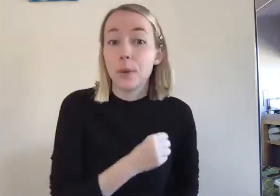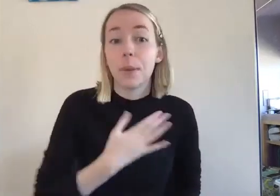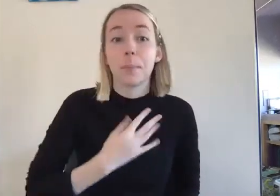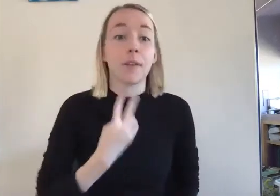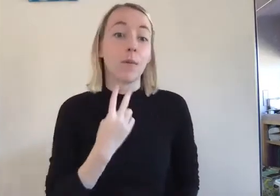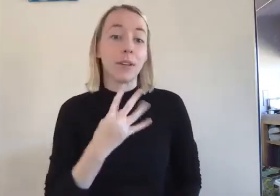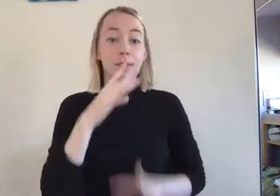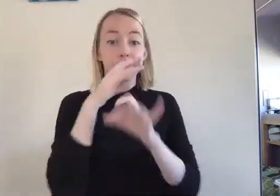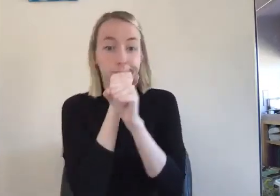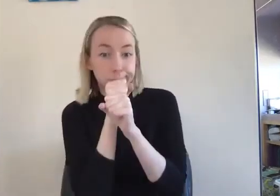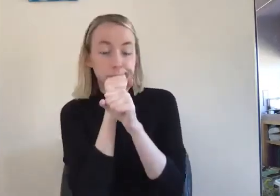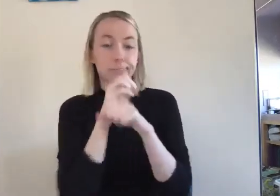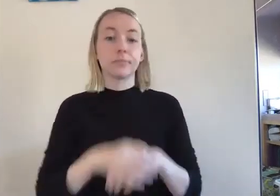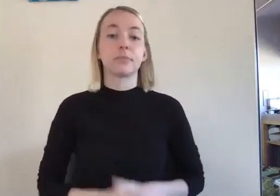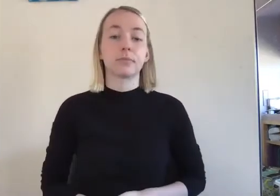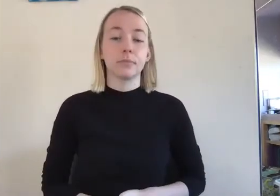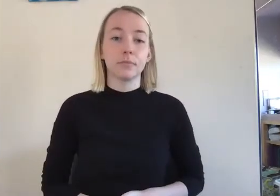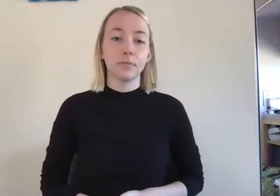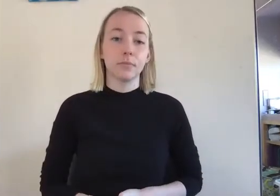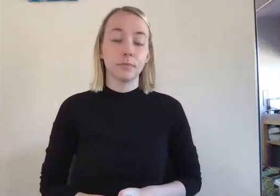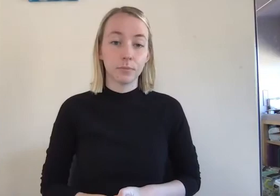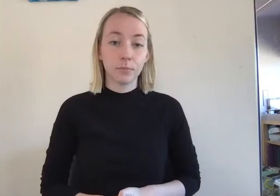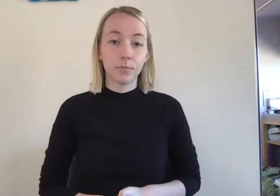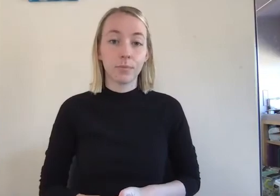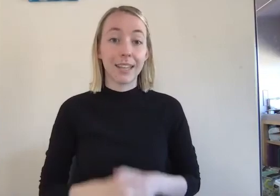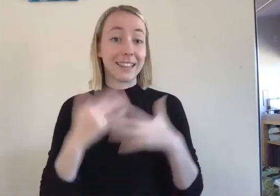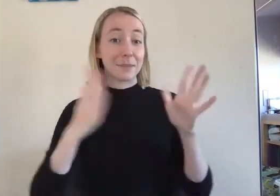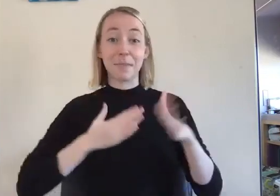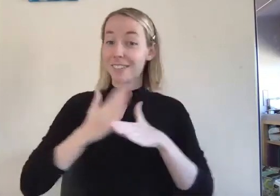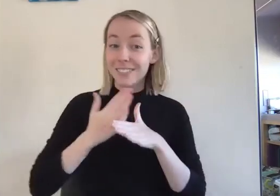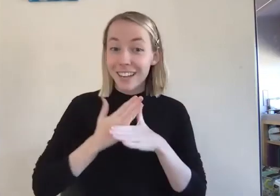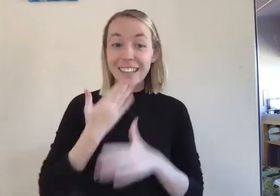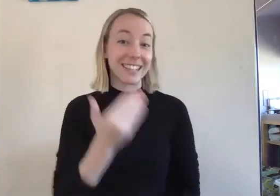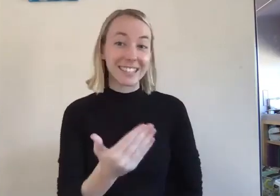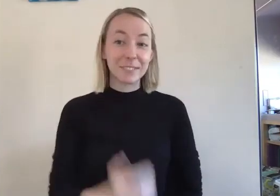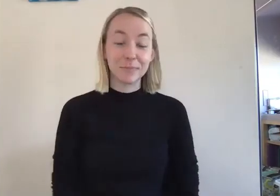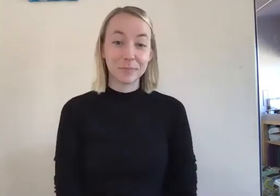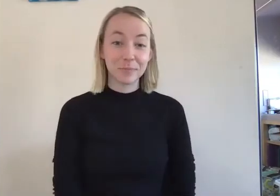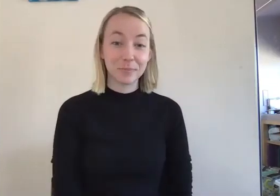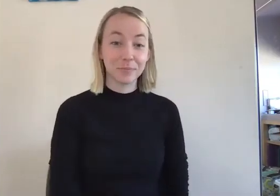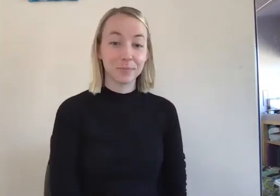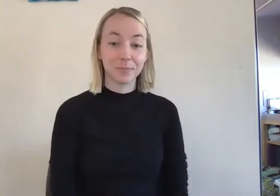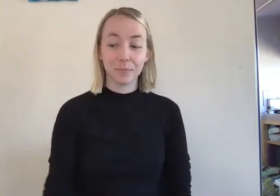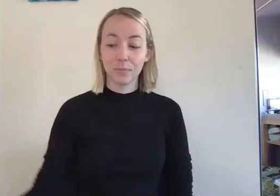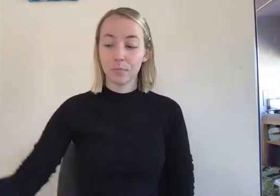not assuming that my voice is not important and stepping up to the plate. That's my share. Thanks.